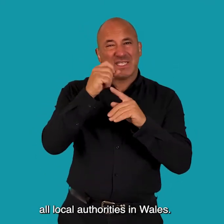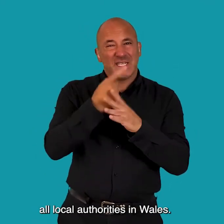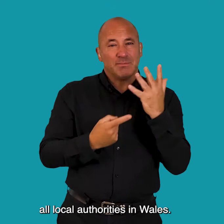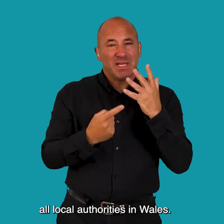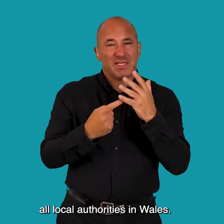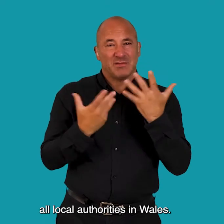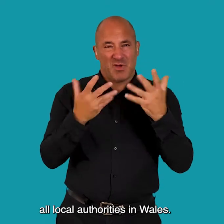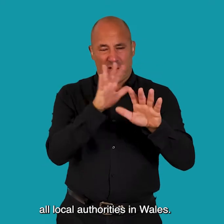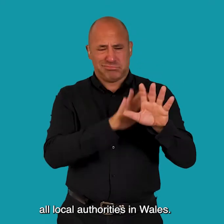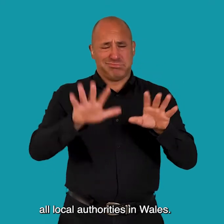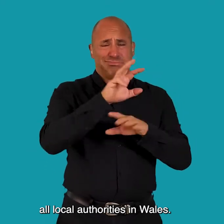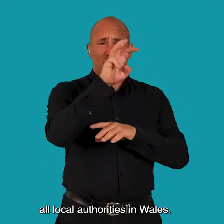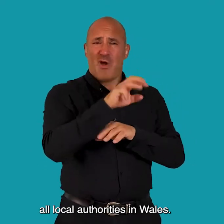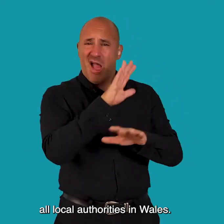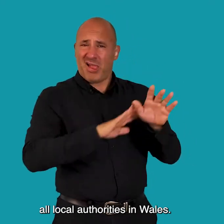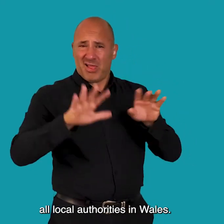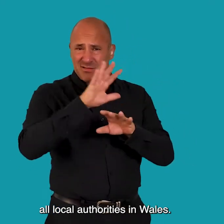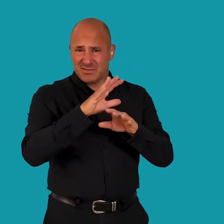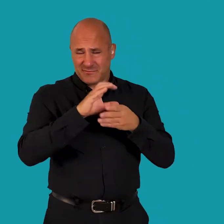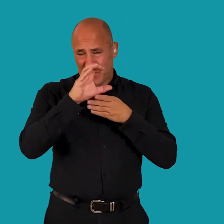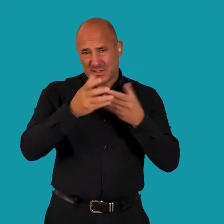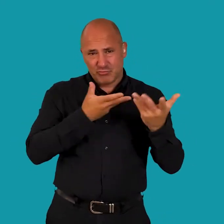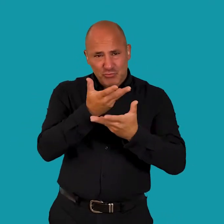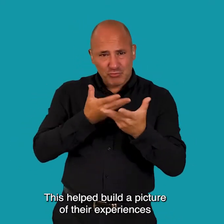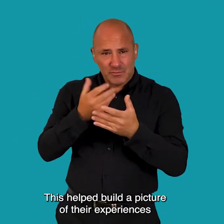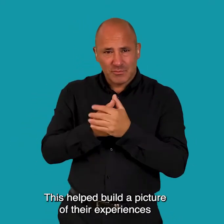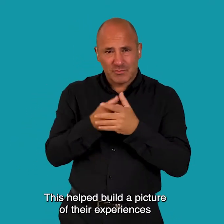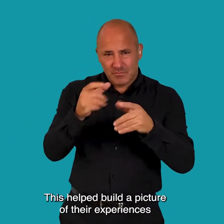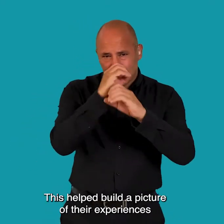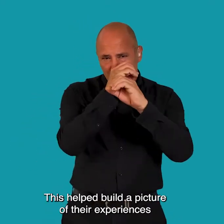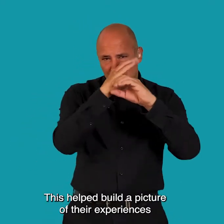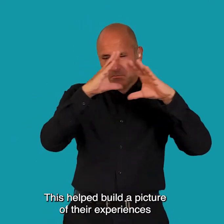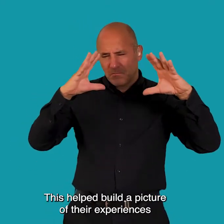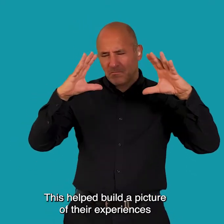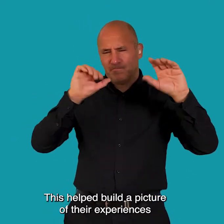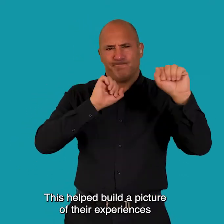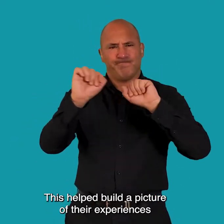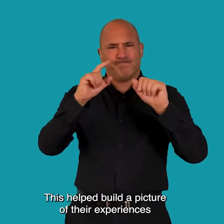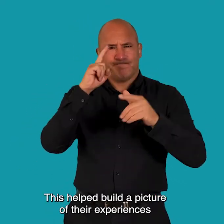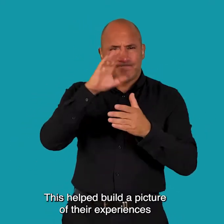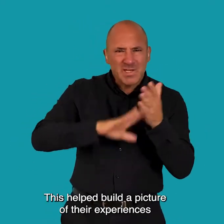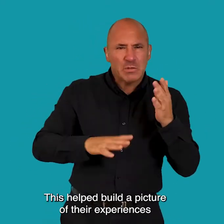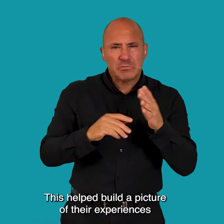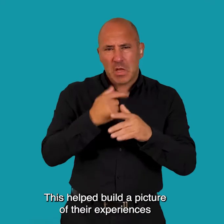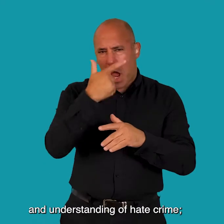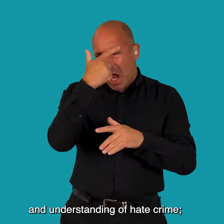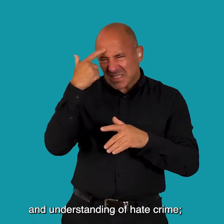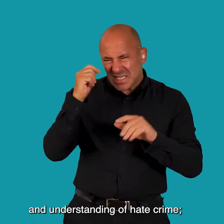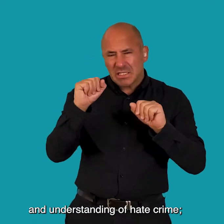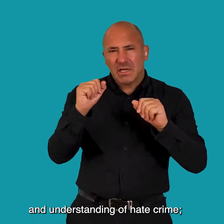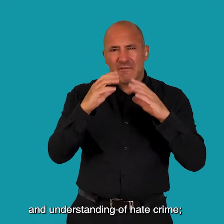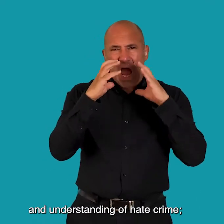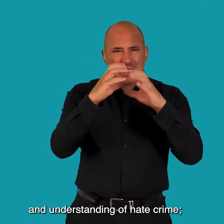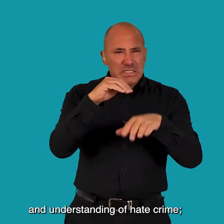all local authorities in Wales. This helped build a picture of their experiences and understanding of hate